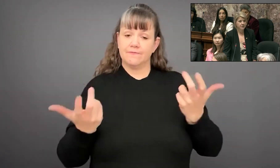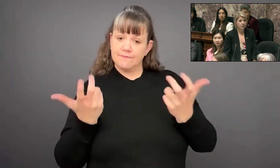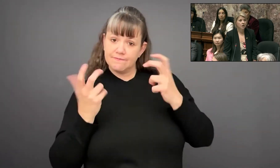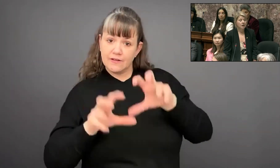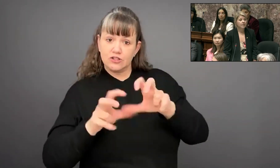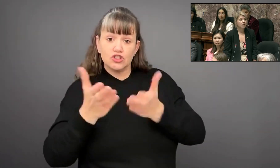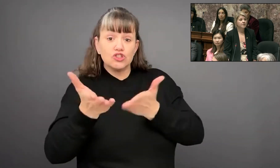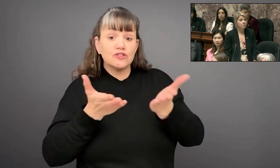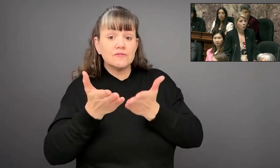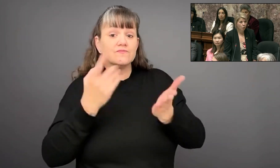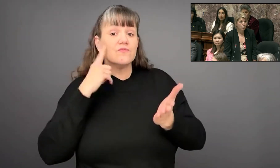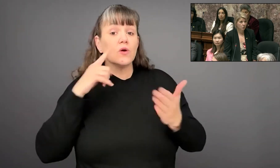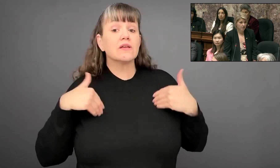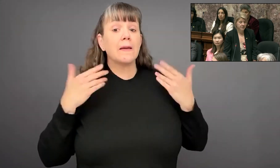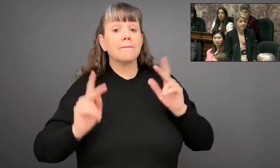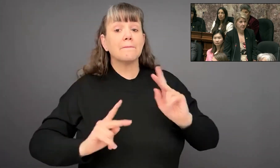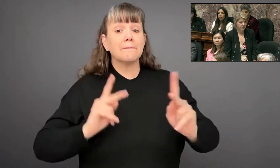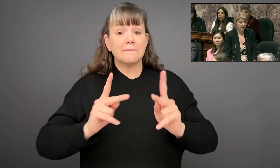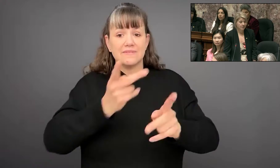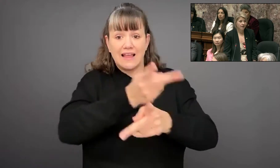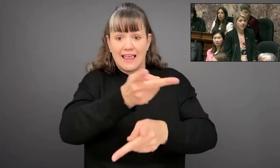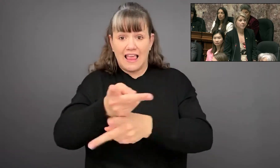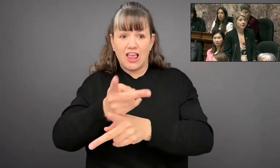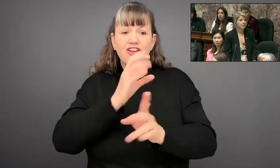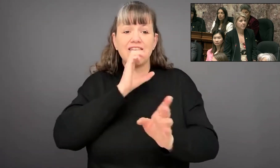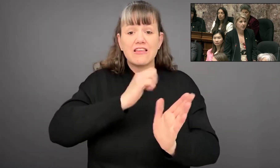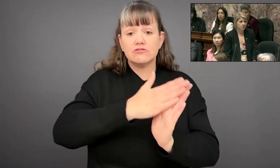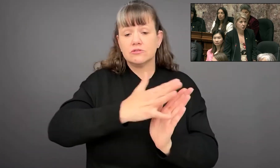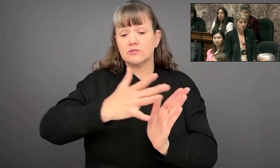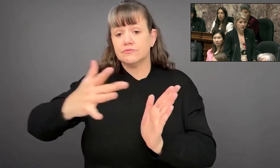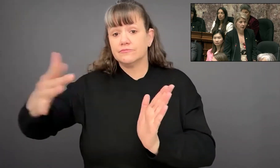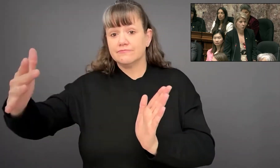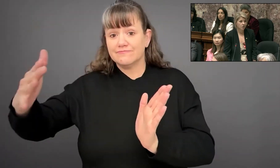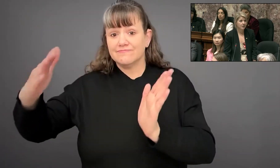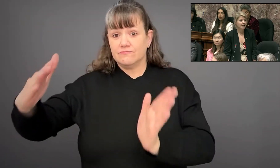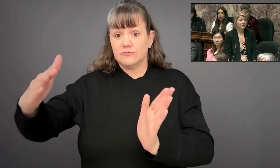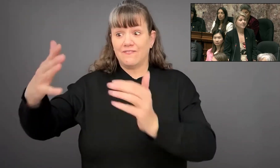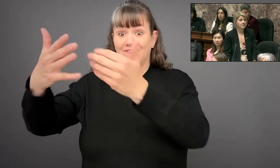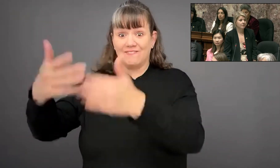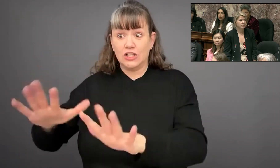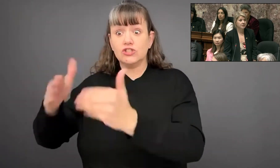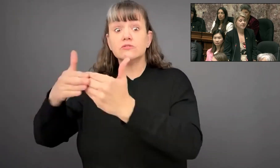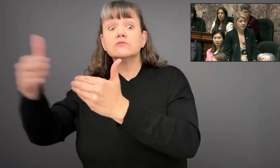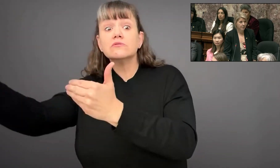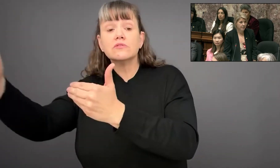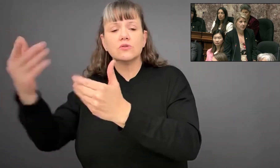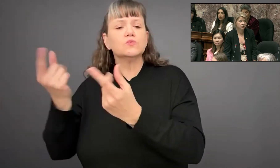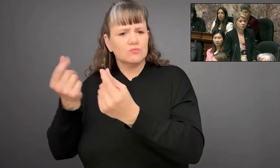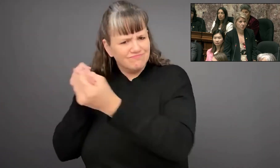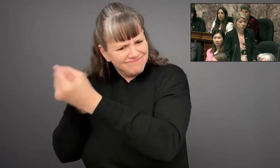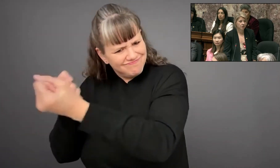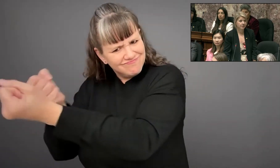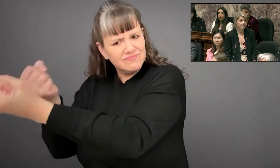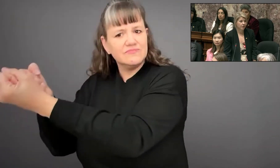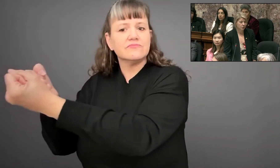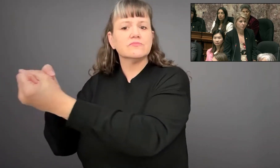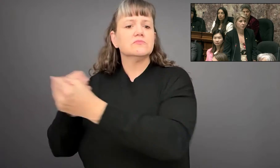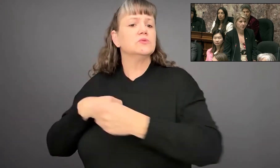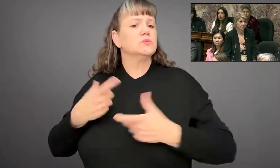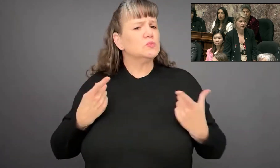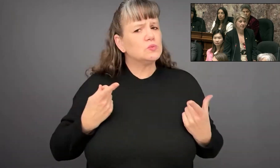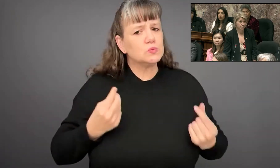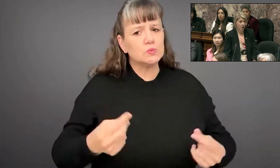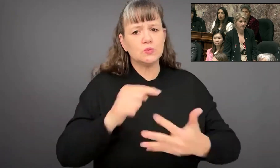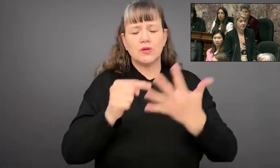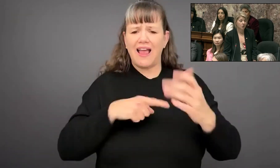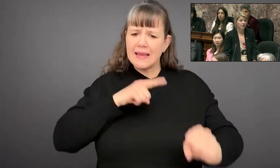Honourable Speaker. There is more work to be done. I am committed to doing that work. This government is committed to ensuring that vulnerable